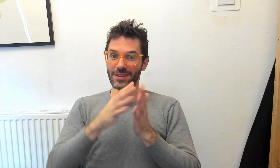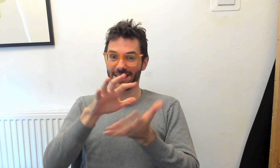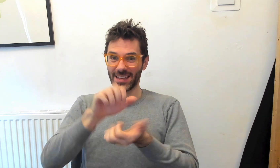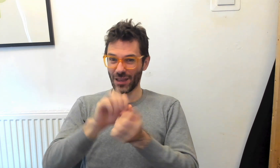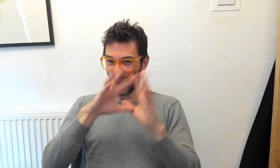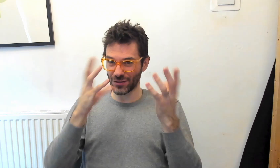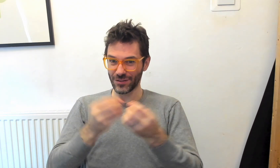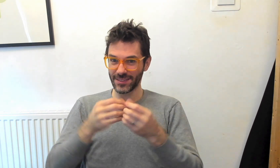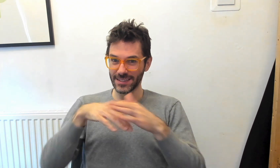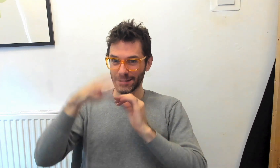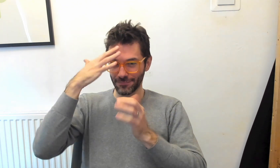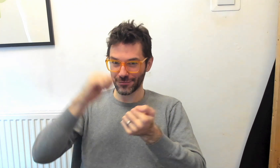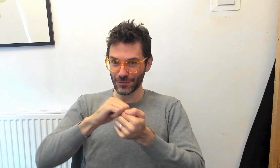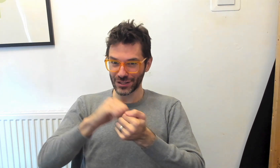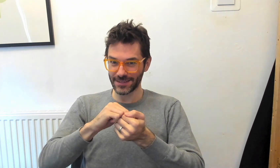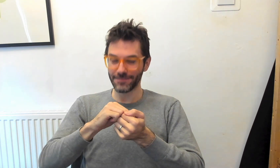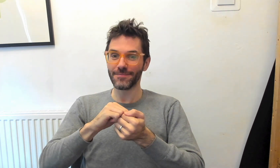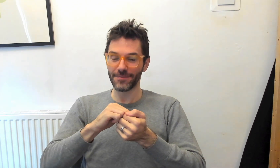because everything is retained in memory